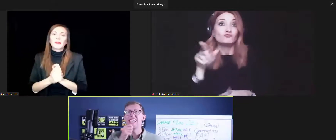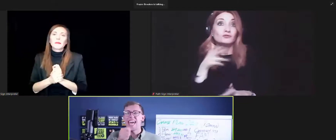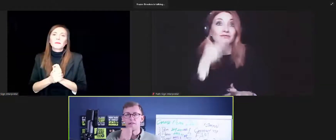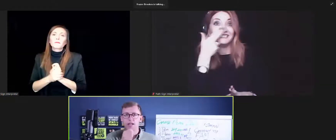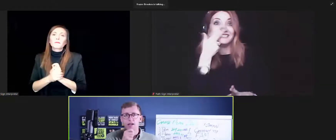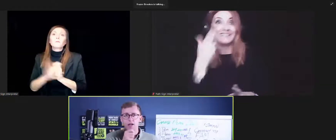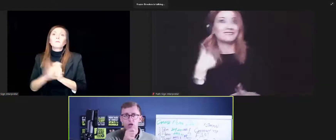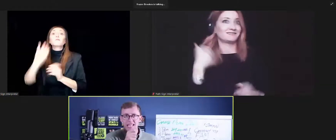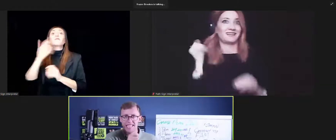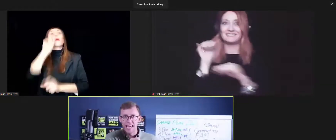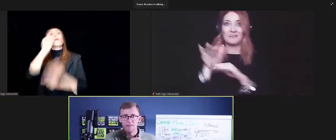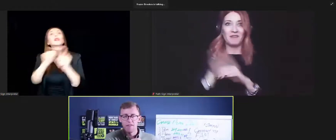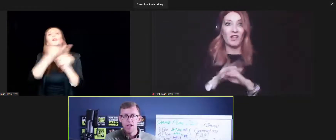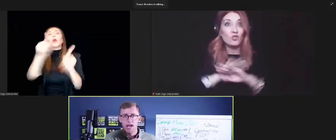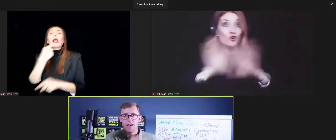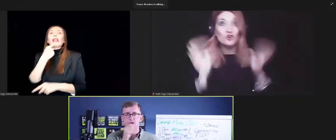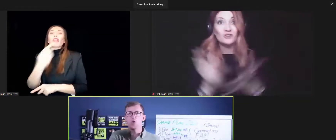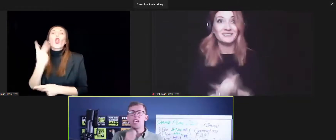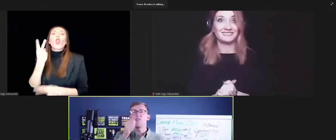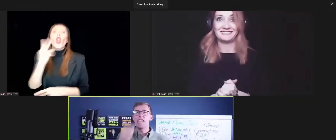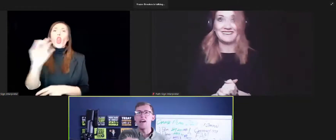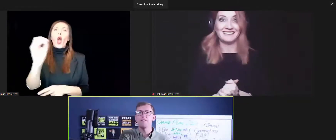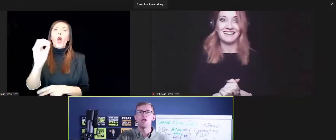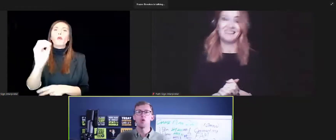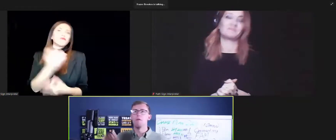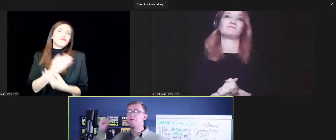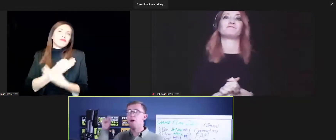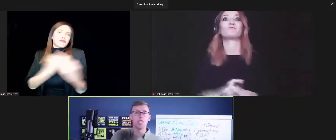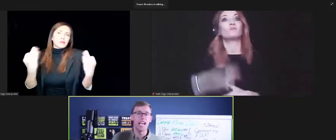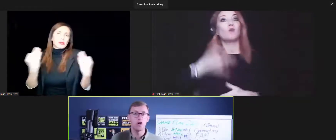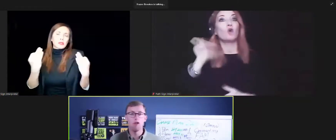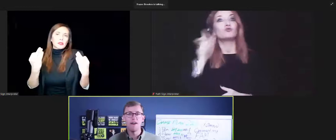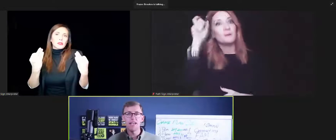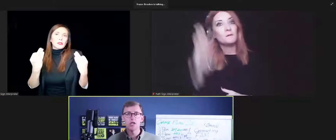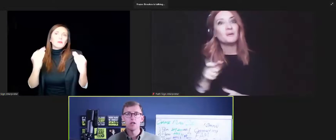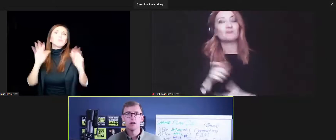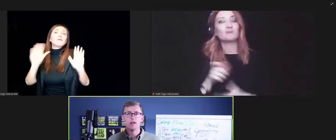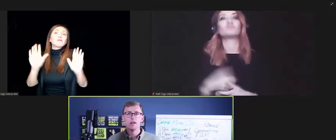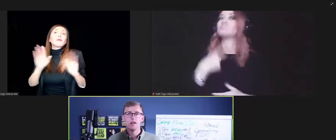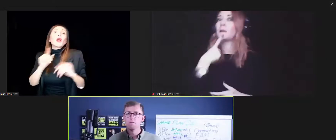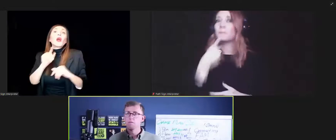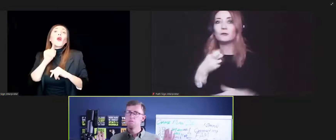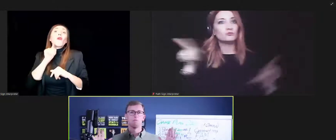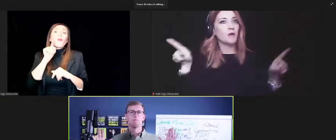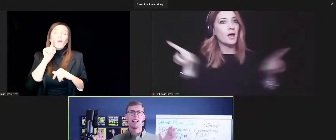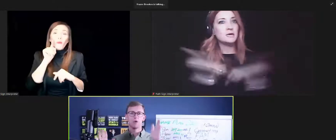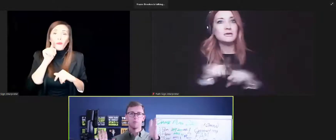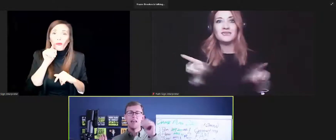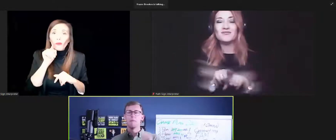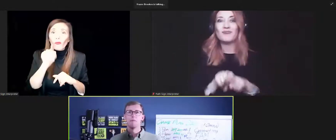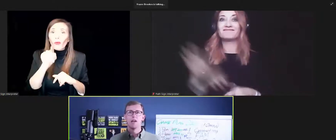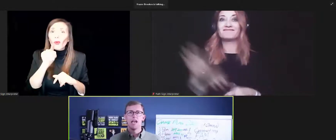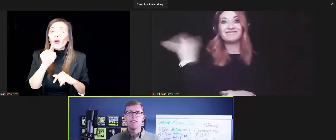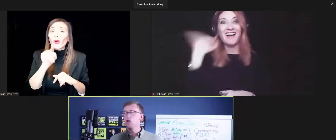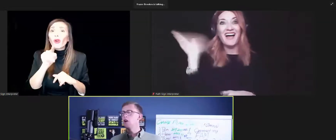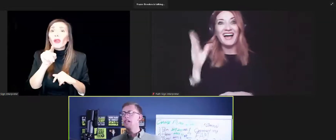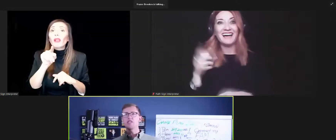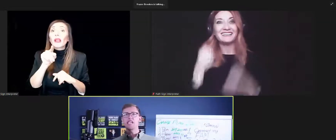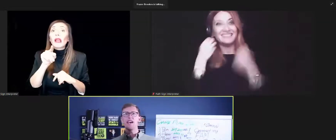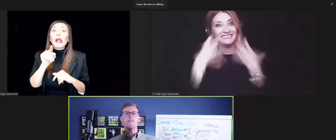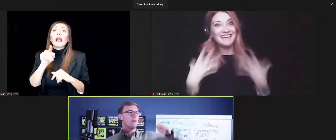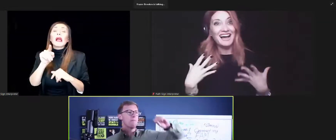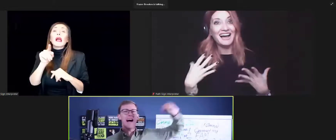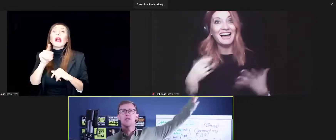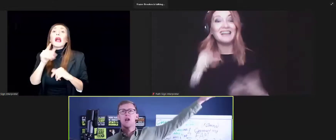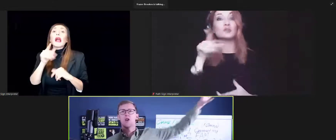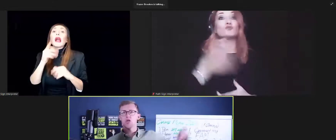the gift you need to give. If you give a gift and someone throws it in your face, that's up to them. If someone gives a